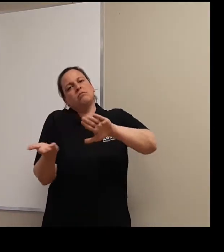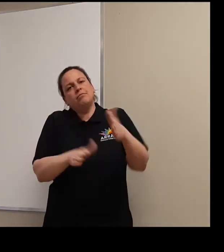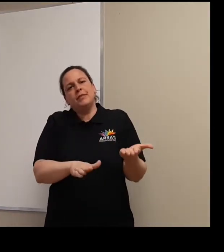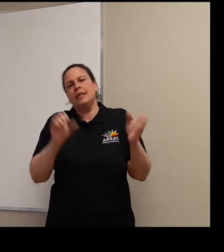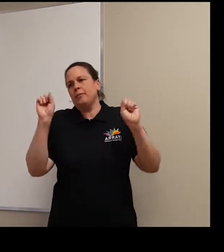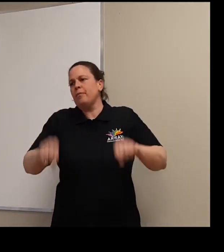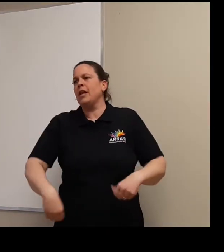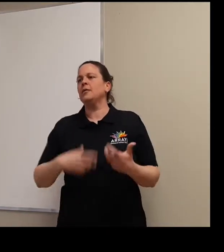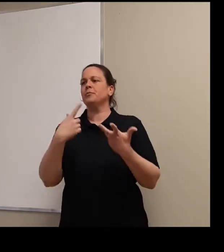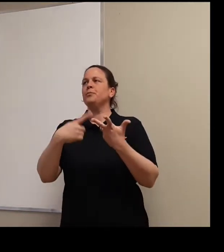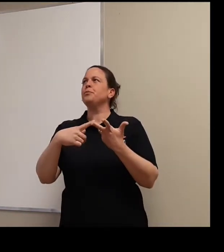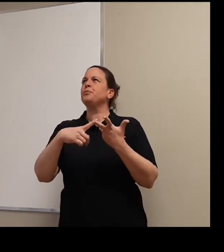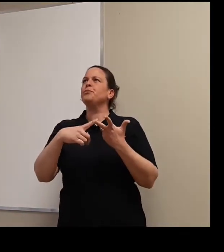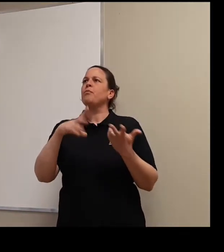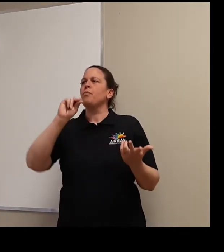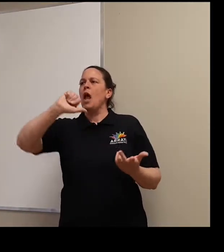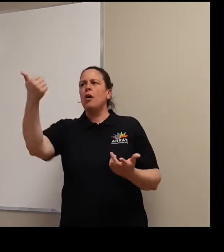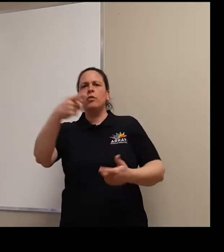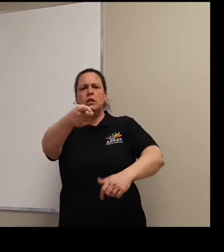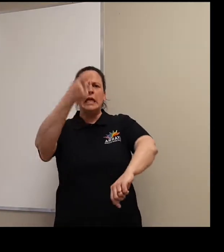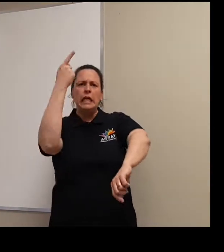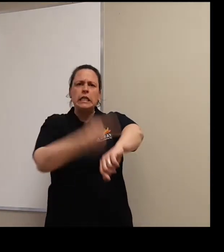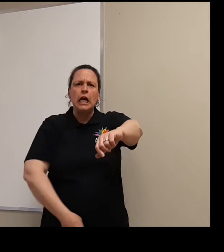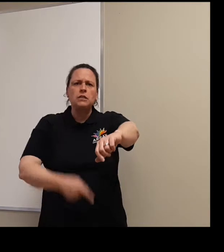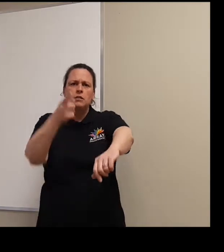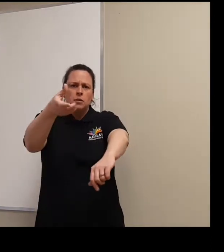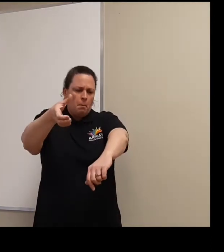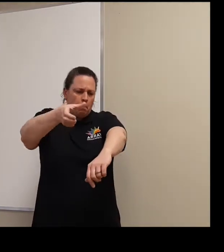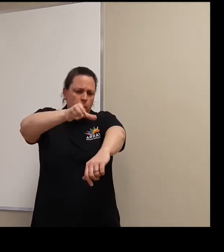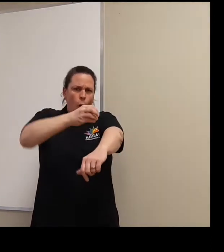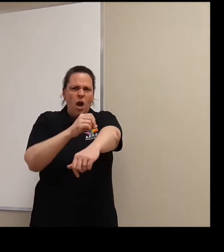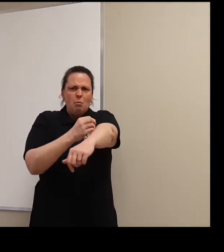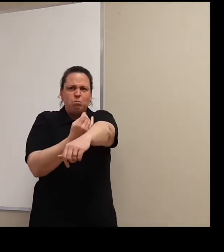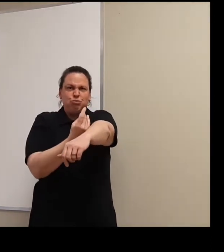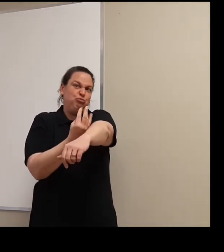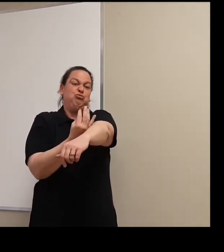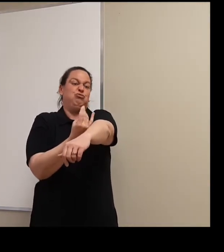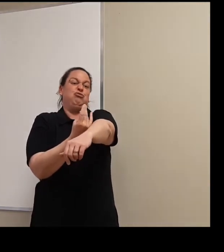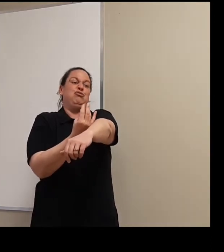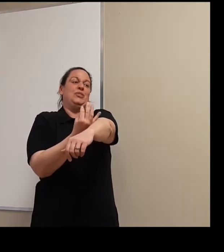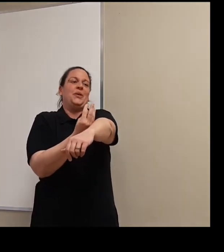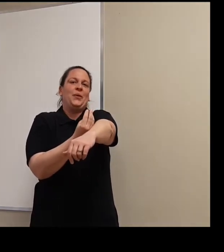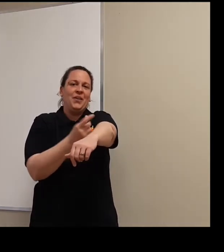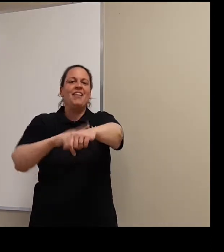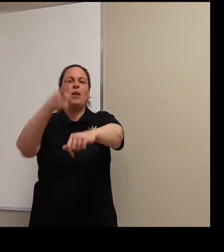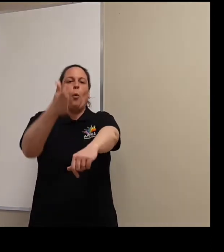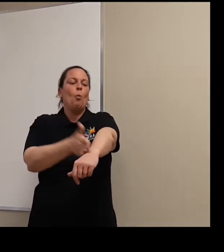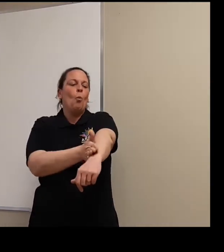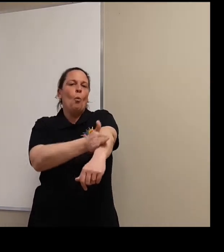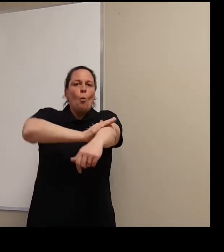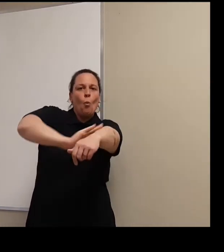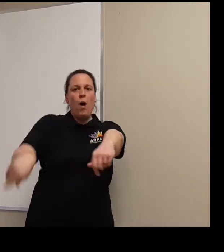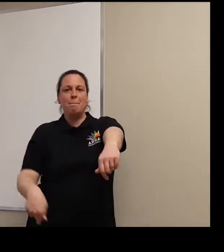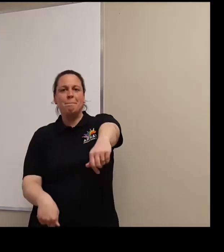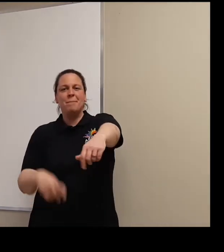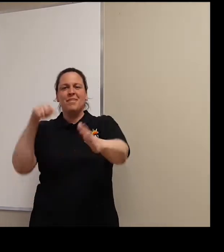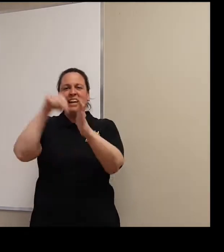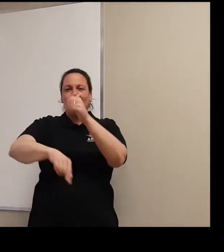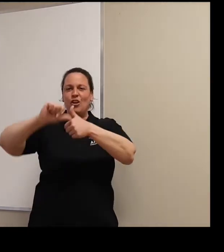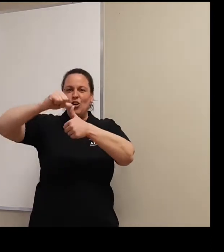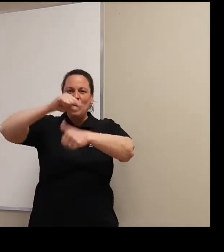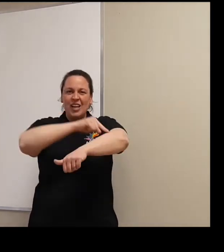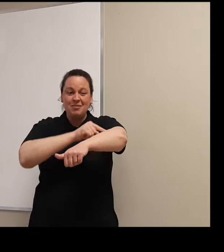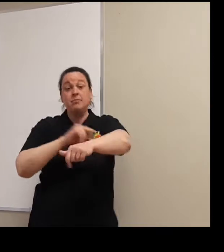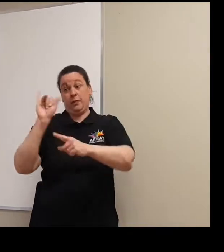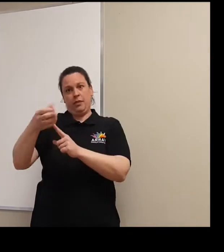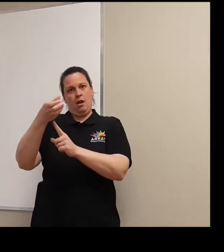polish silver forks, knives, and spoons, or peroxide. It's another oxidizer. You pour it onto a cut and it kills the